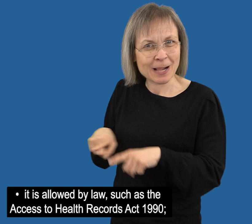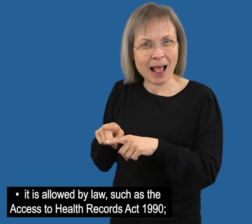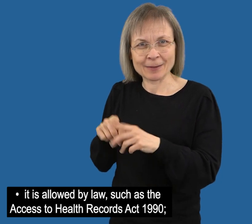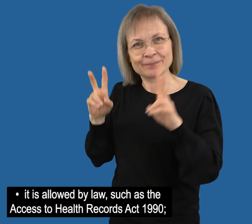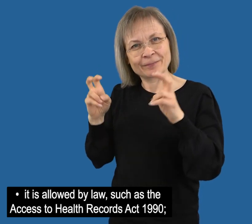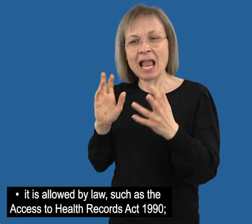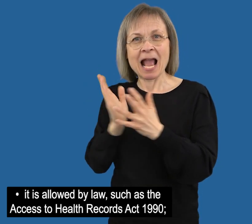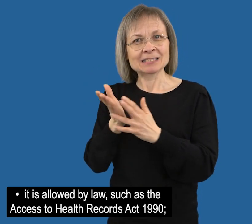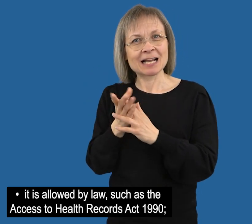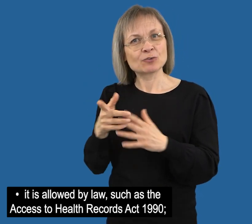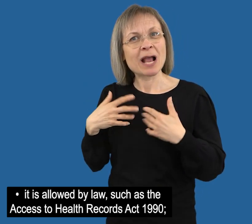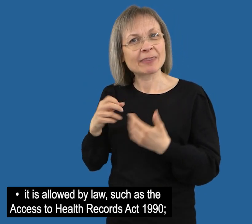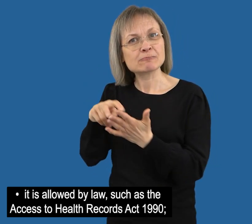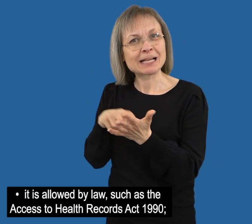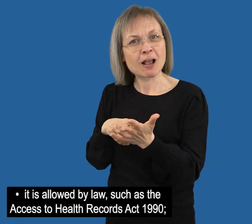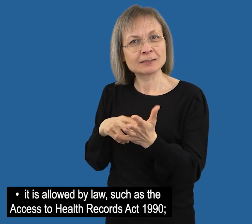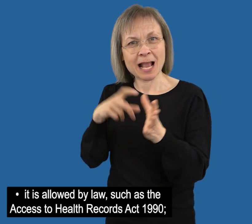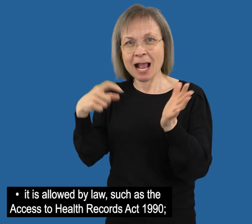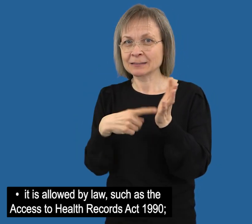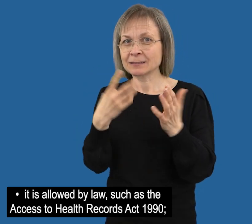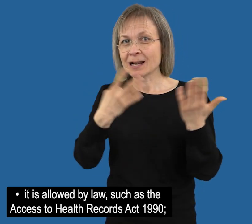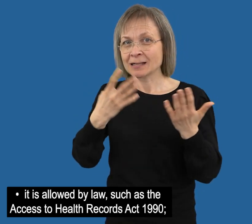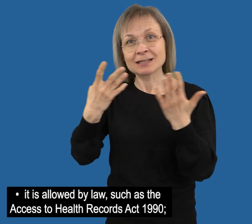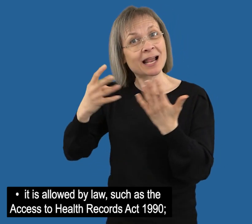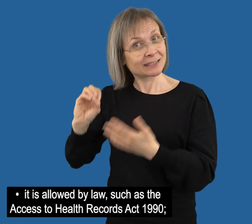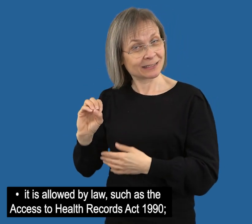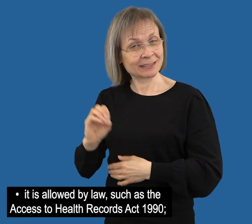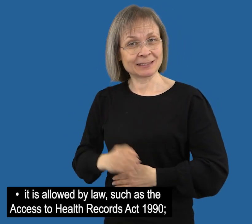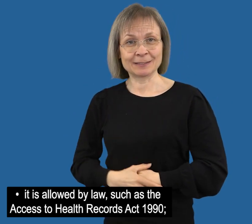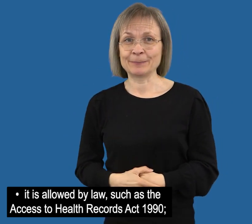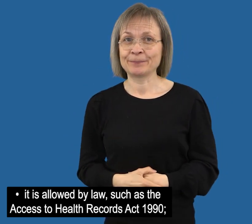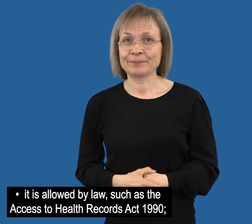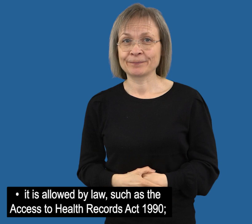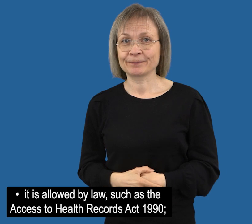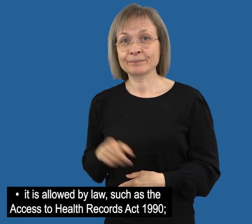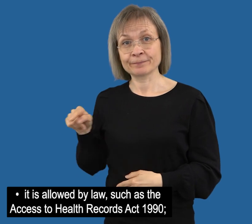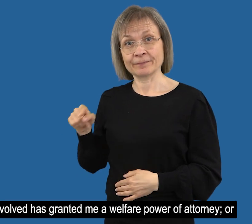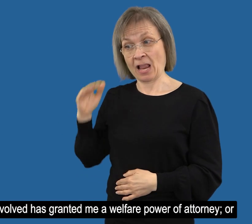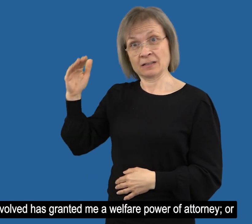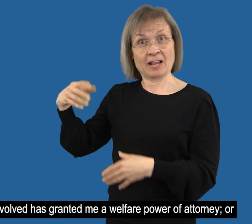it is allowed by law, such as the Access to Health Records Act 1990.